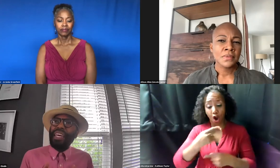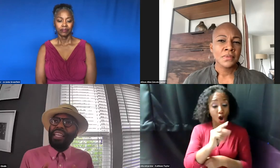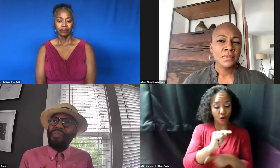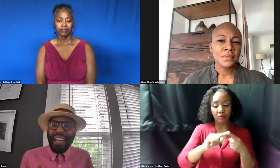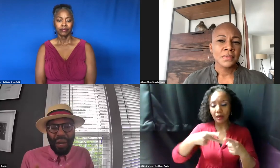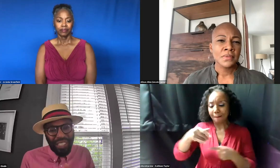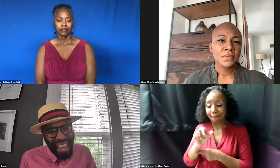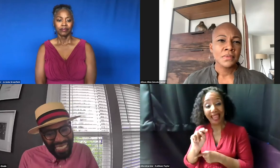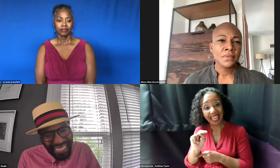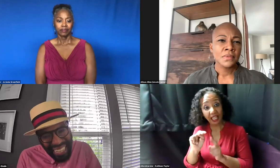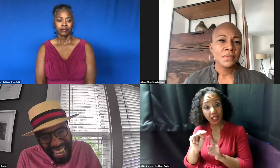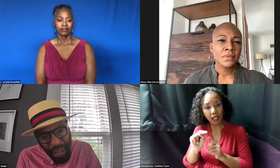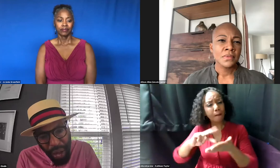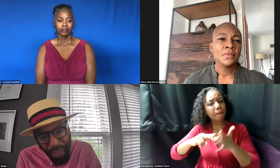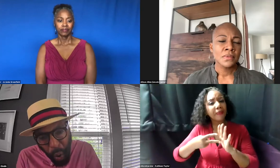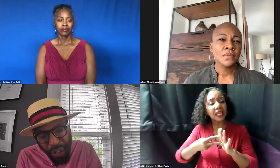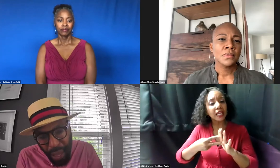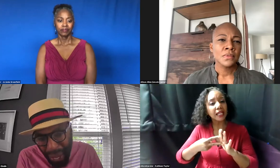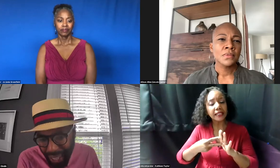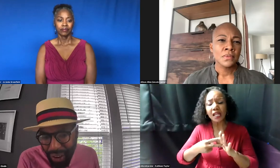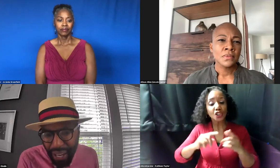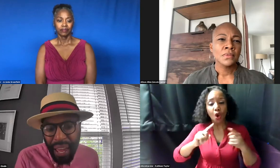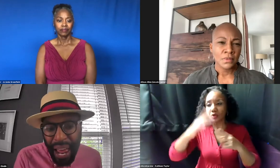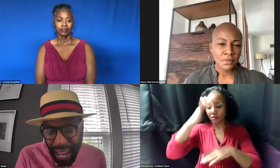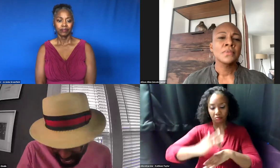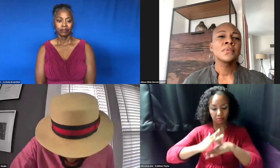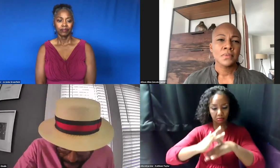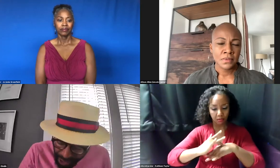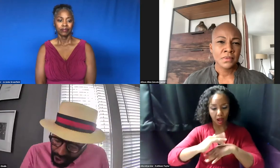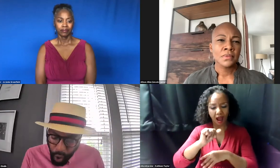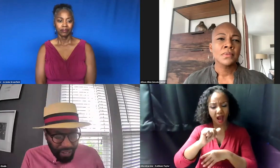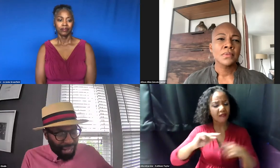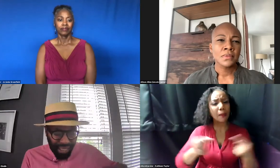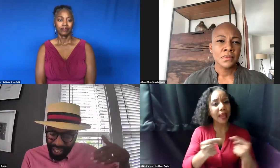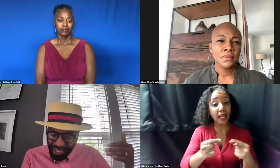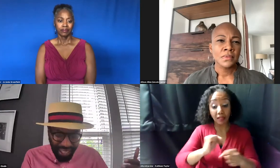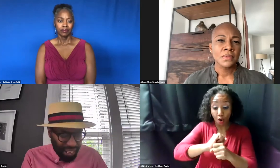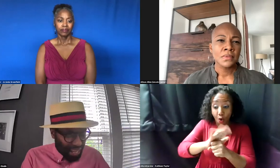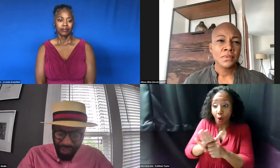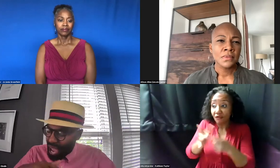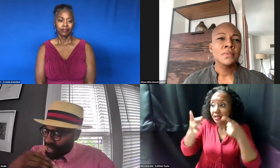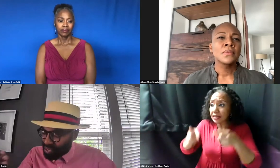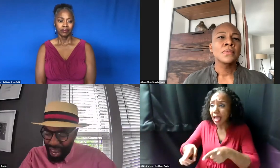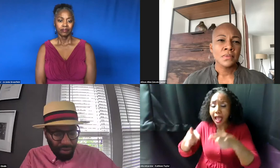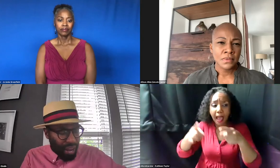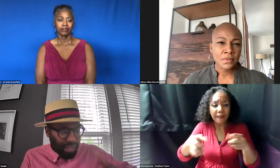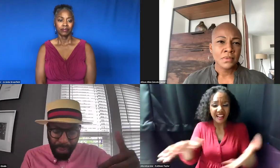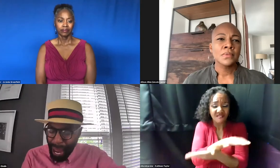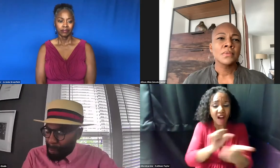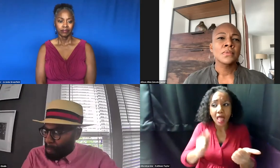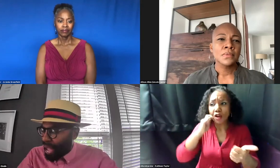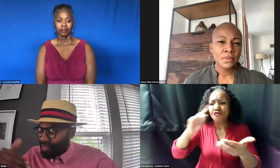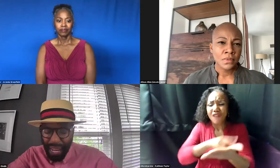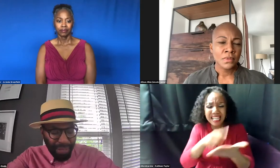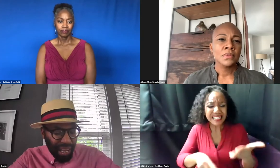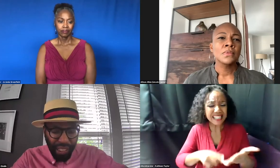belief in the fact that we should not sit in and with only the pain, right? Like in the midst of COVID-19 and state-sanctioned violence and racism